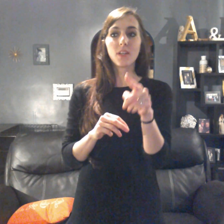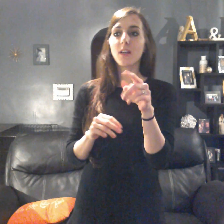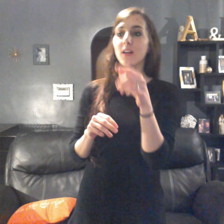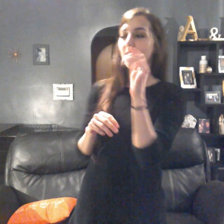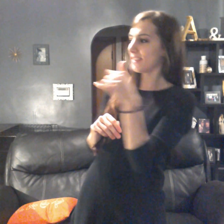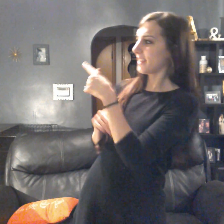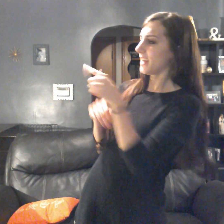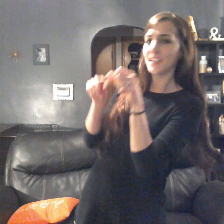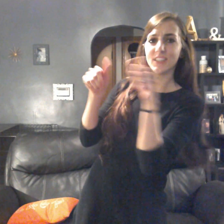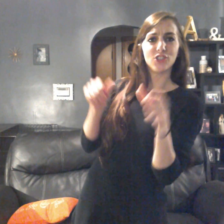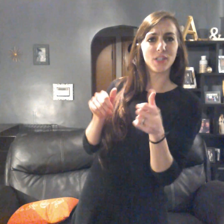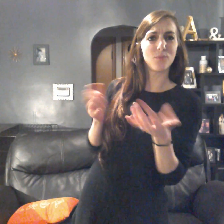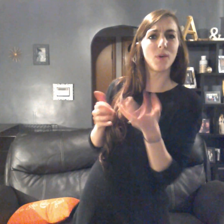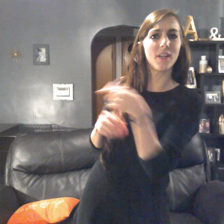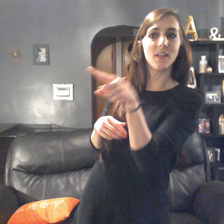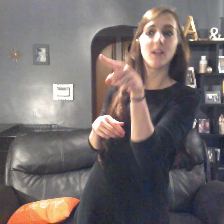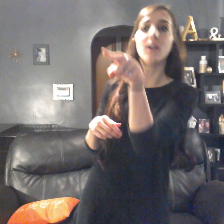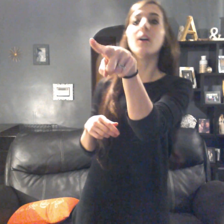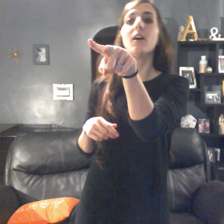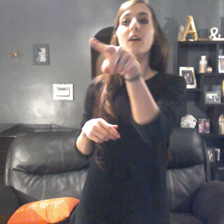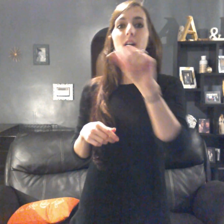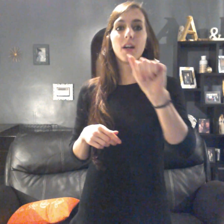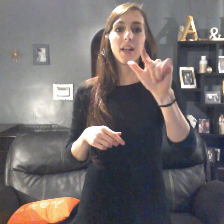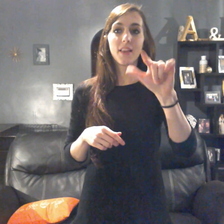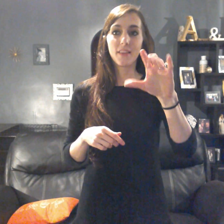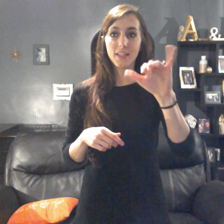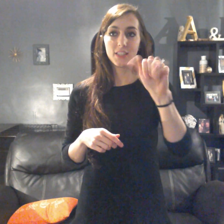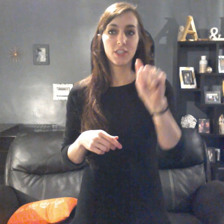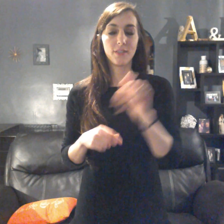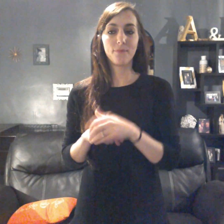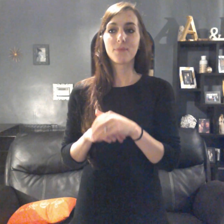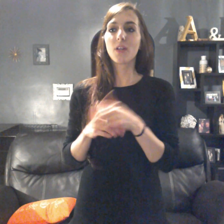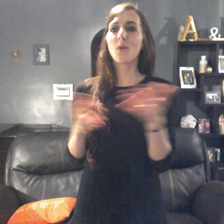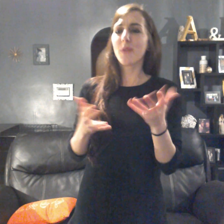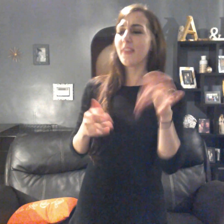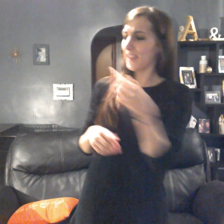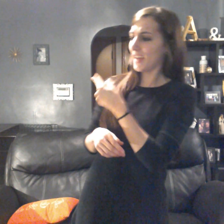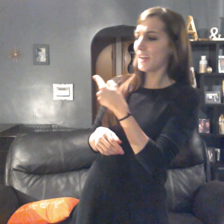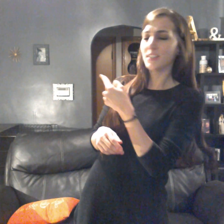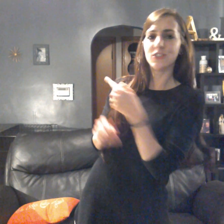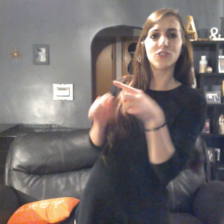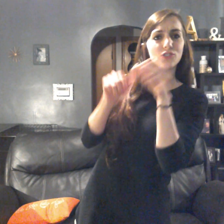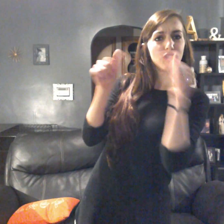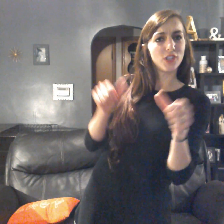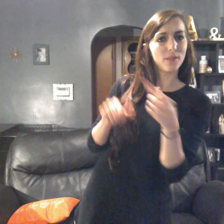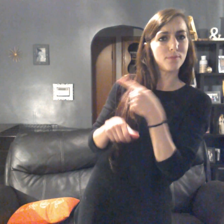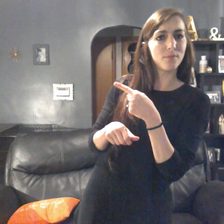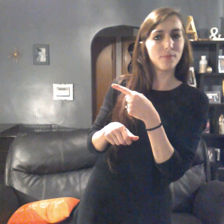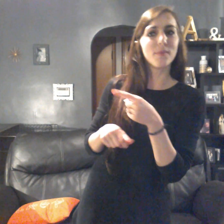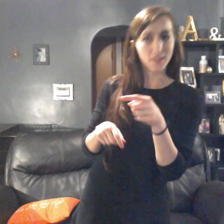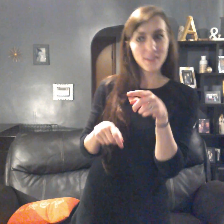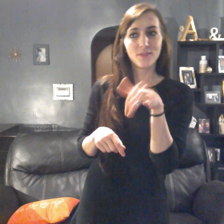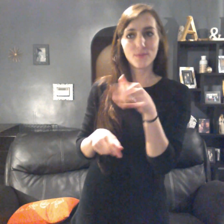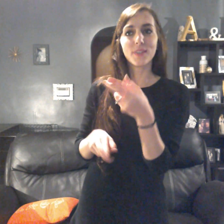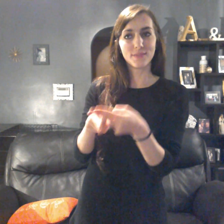Wait a minute. Alicia, look at that shape and you tell me what is that shape. That's a square, right. Don't go try to